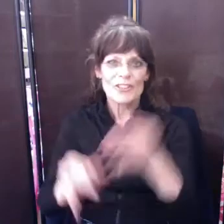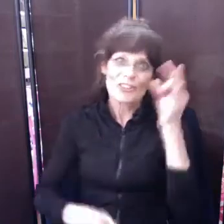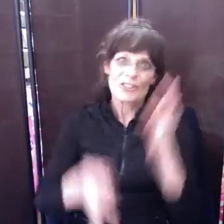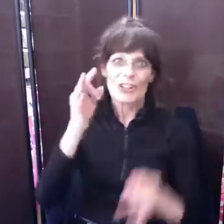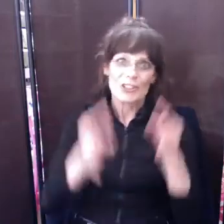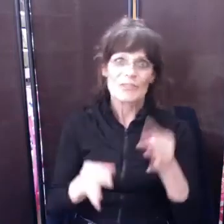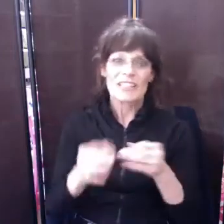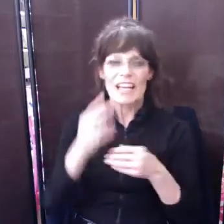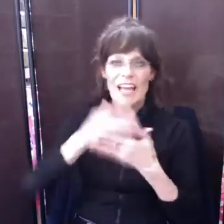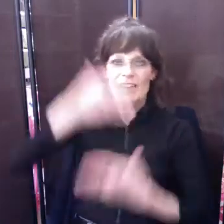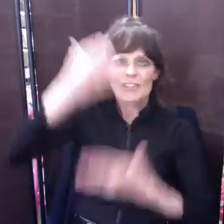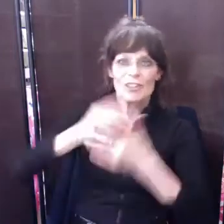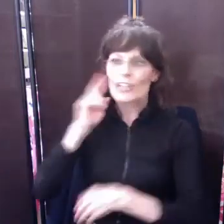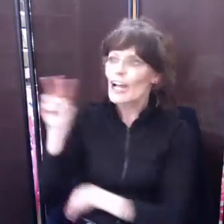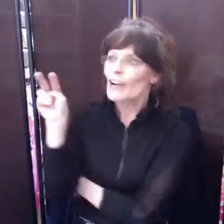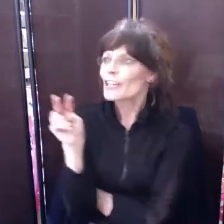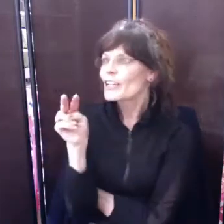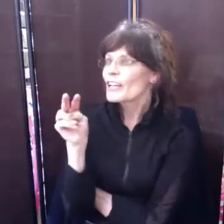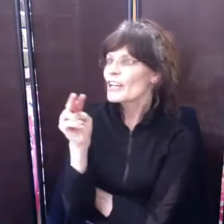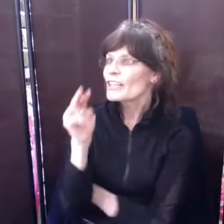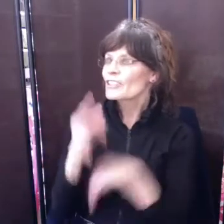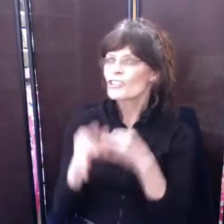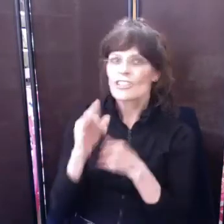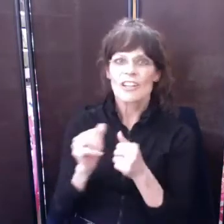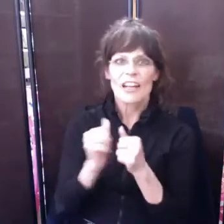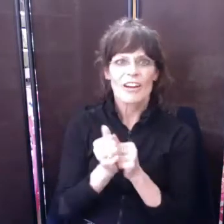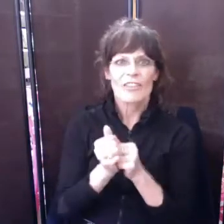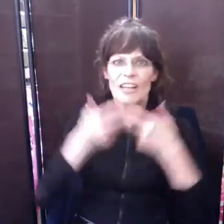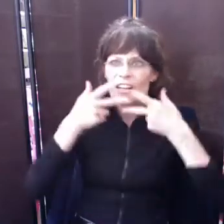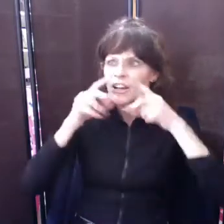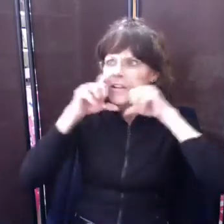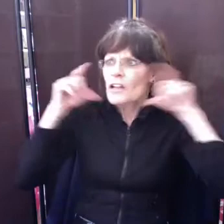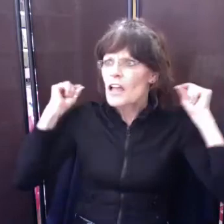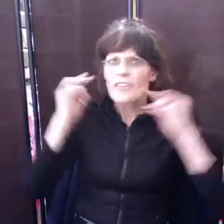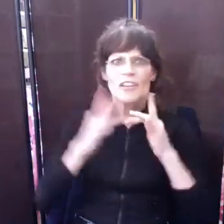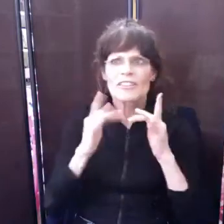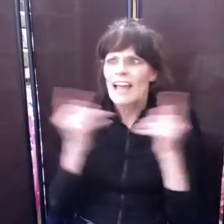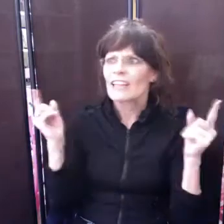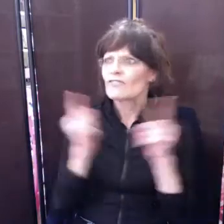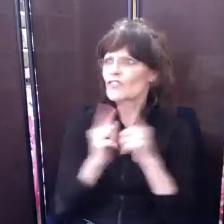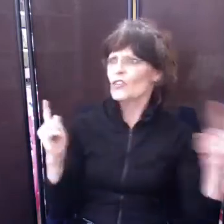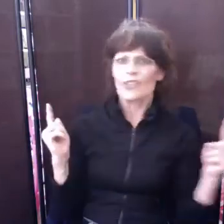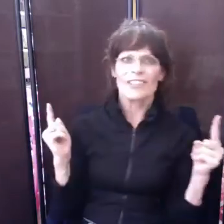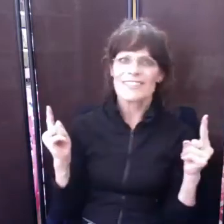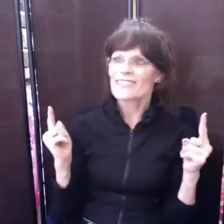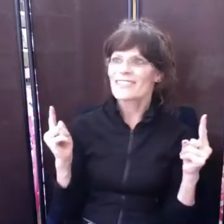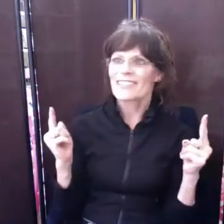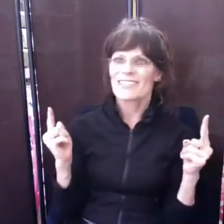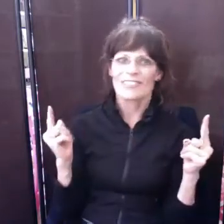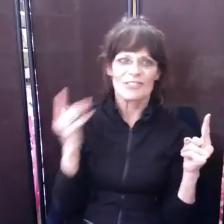I judge people on their terrible mask wear and lack of social distancing. You know, I mean, so you know what? I mean, the